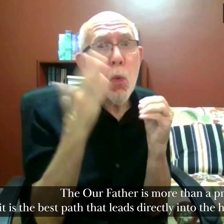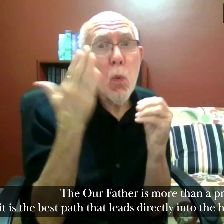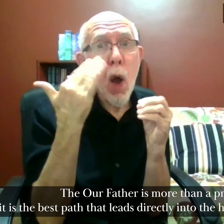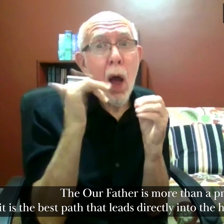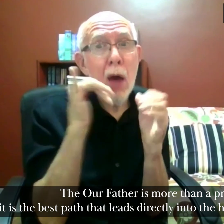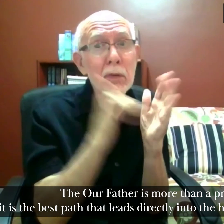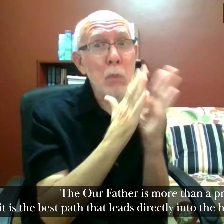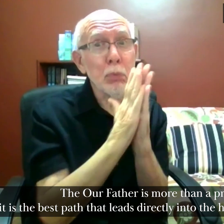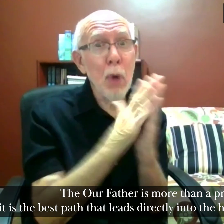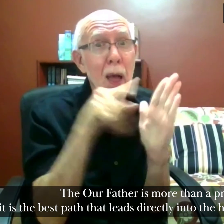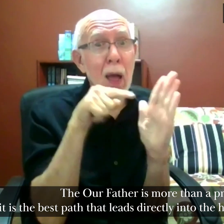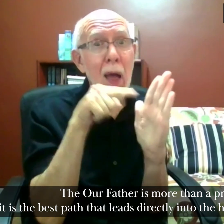Father.